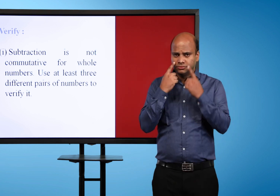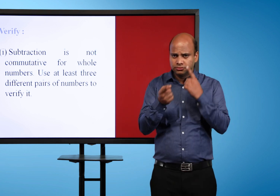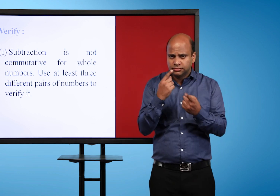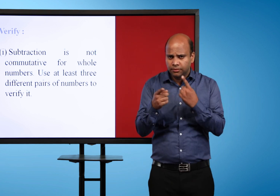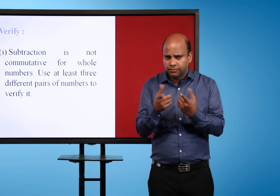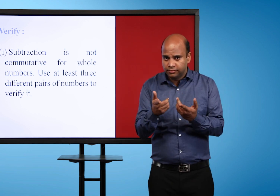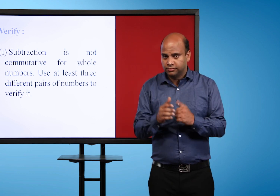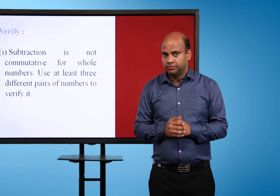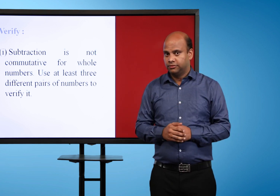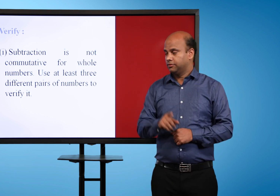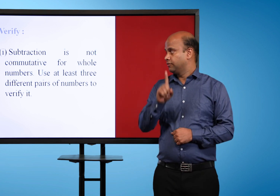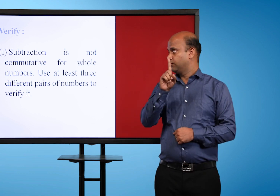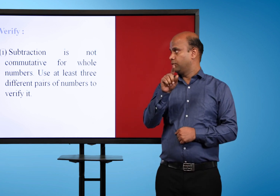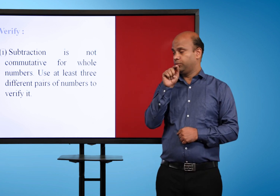Verify. 1.